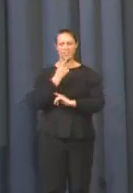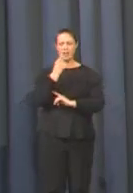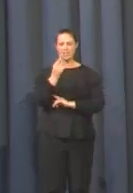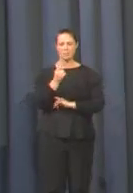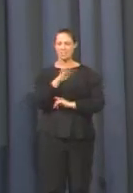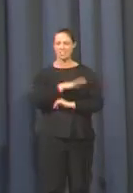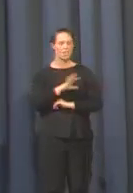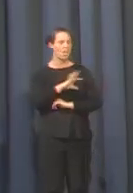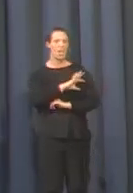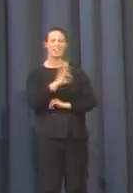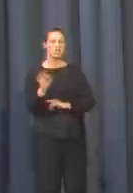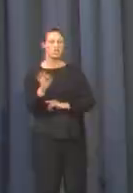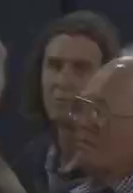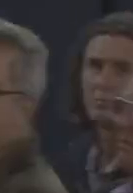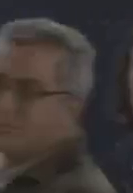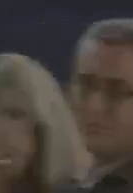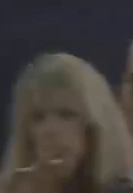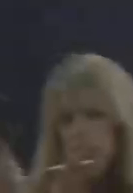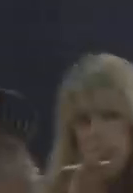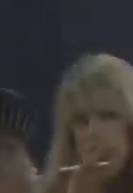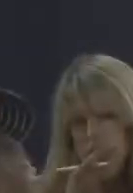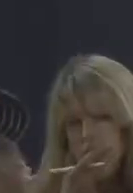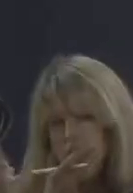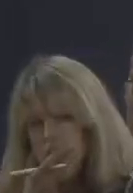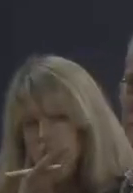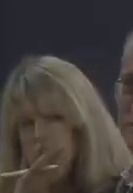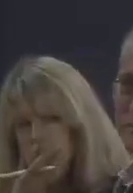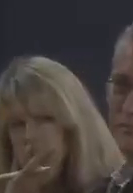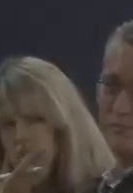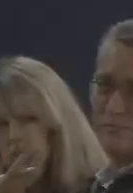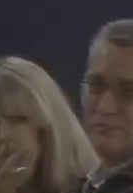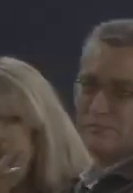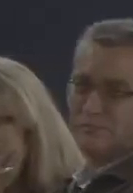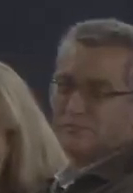event. What I'm asking that is that...